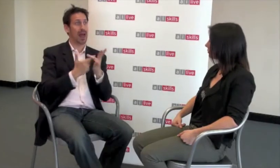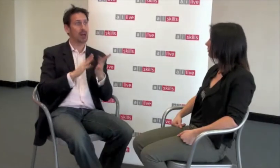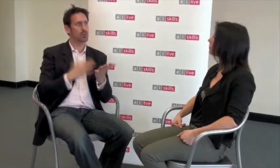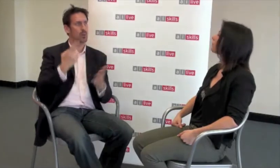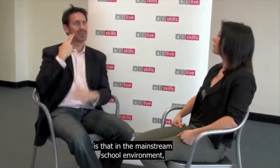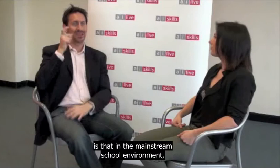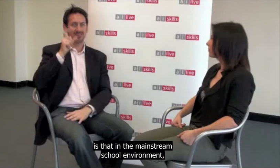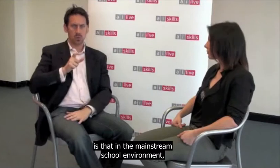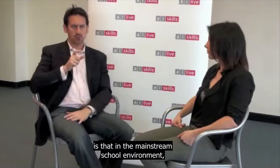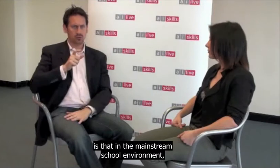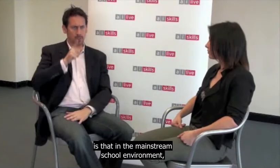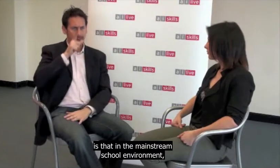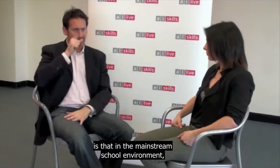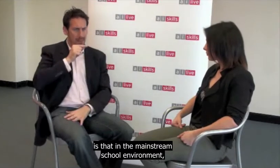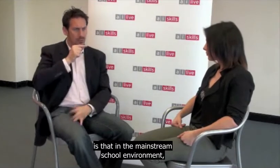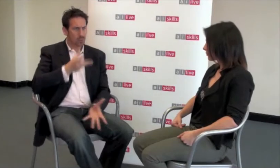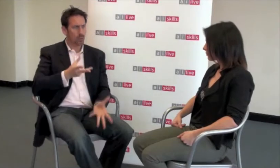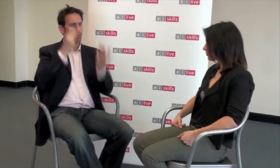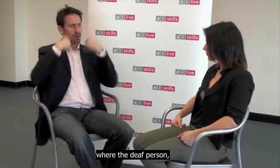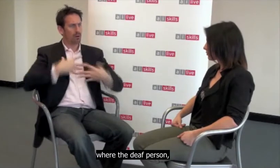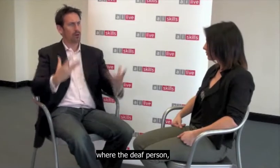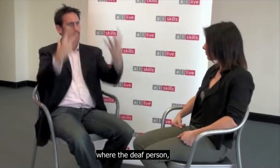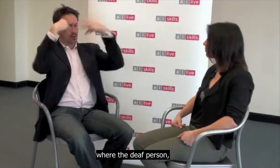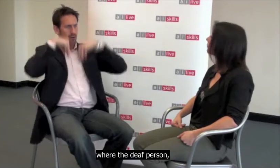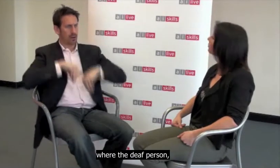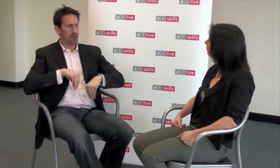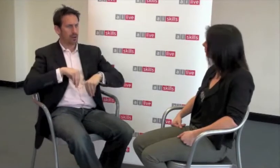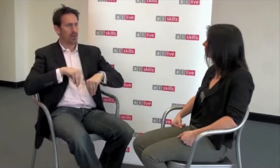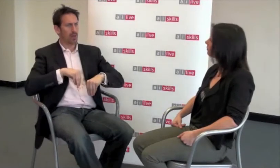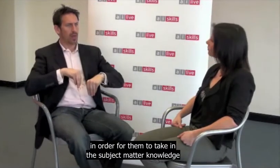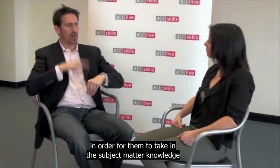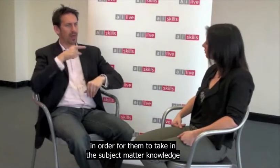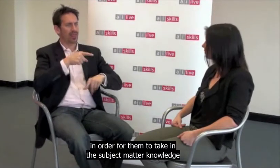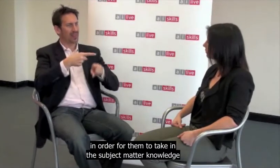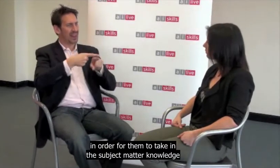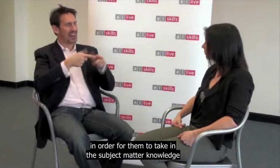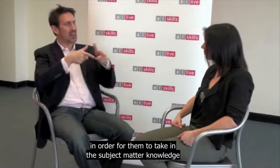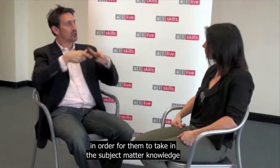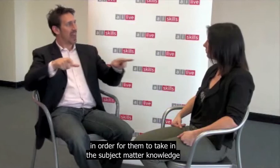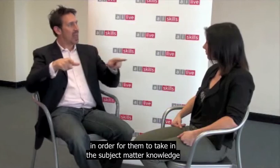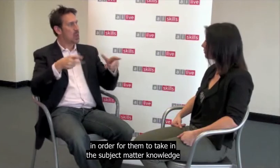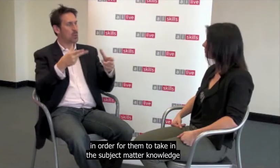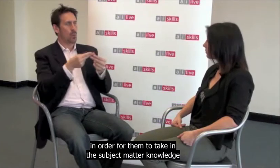mainstream school environment where the deaf person, in order for them to take in the subject matter knowledge